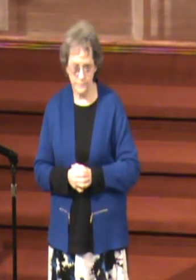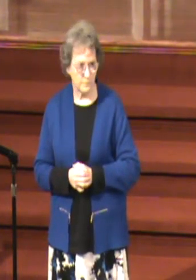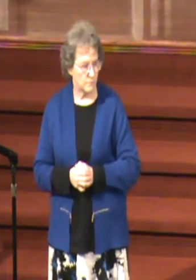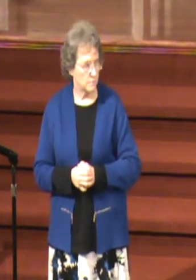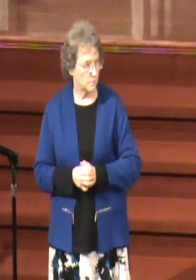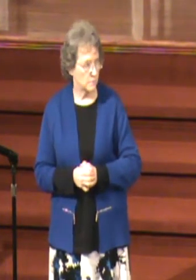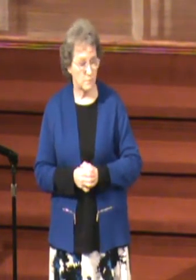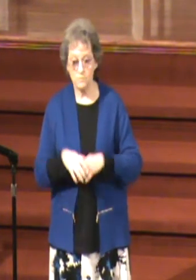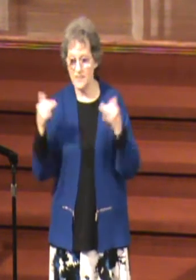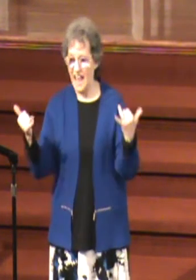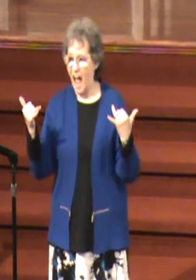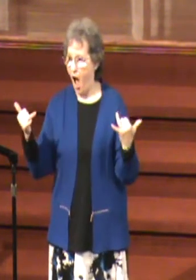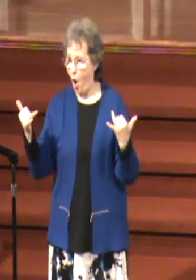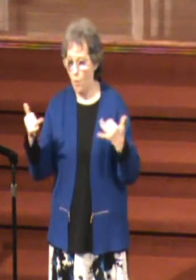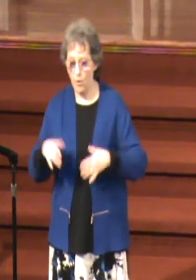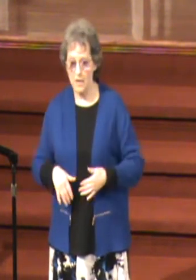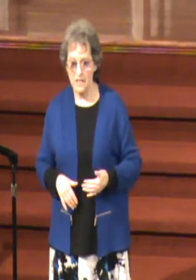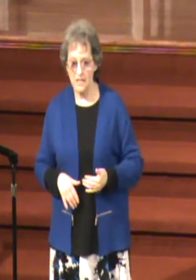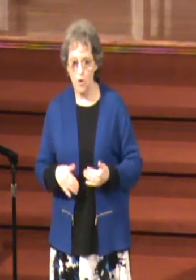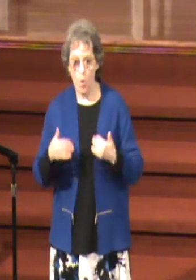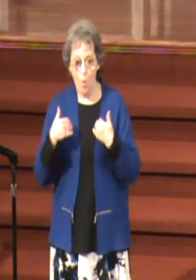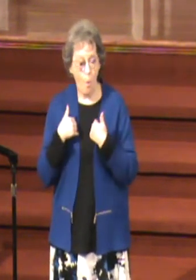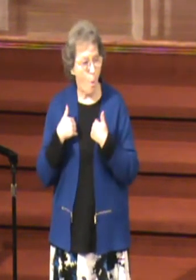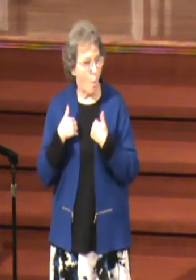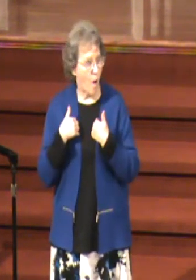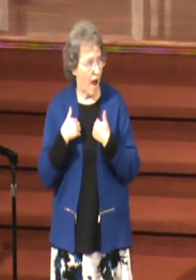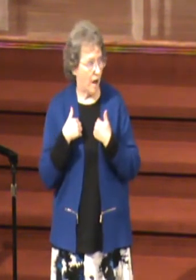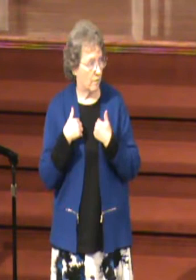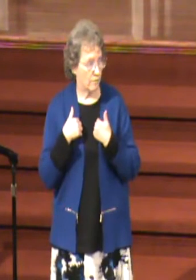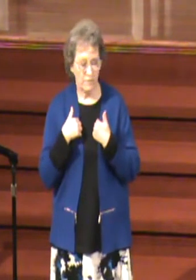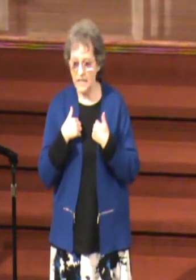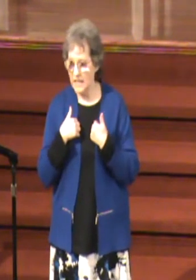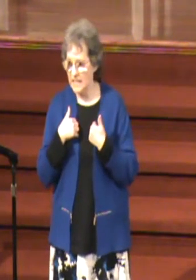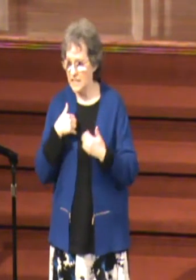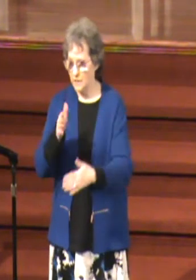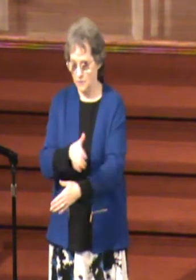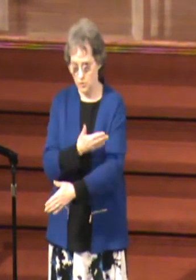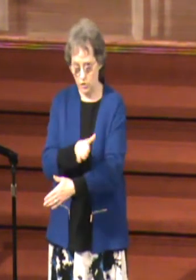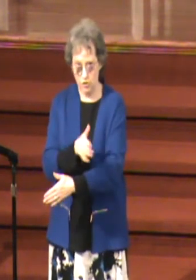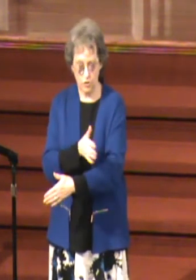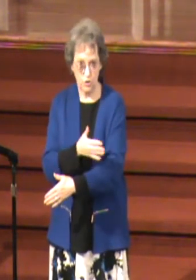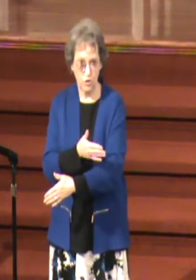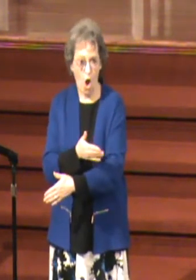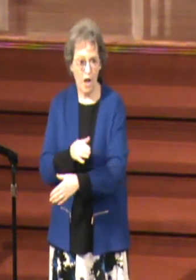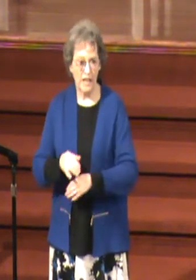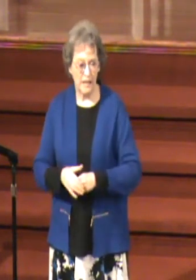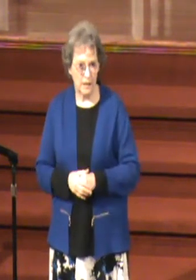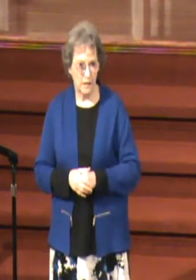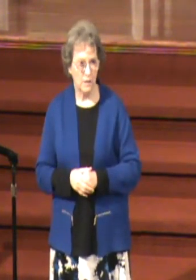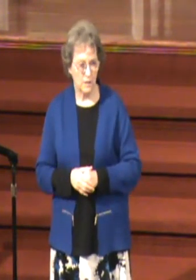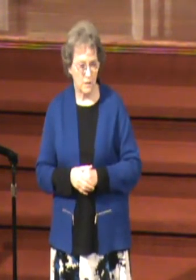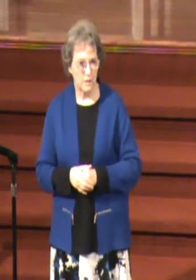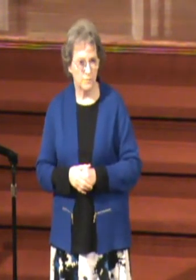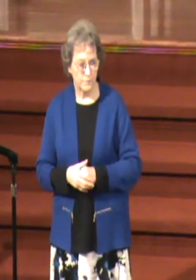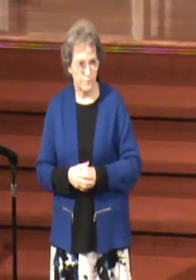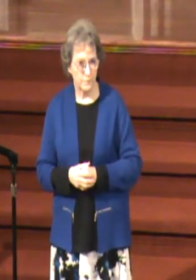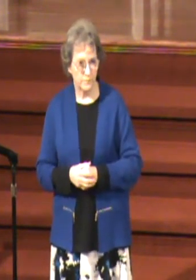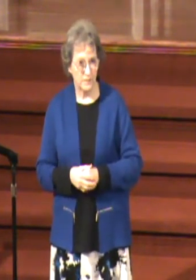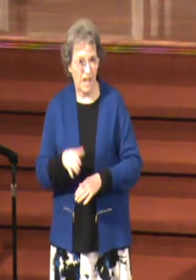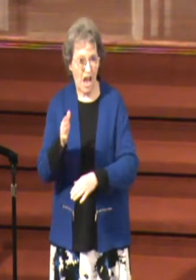At this time, we're going to have a solo, one more solo, and the song is entitled,